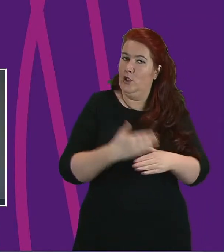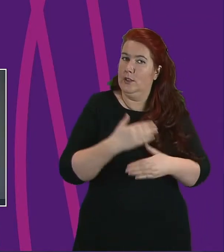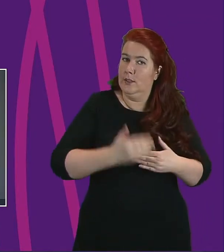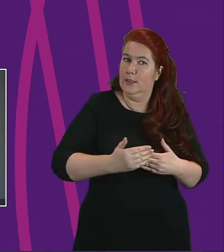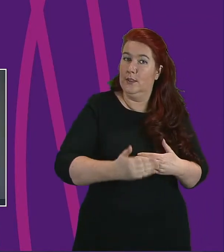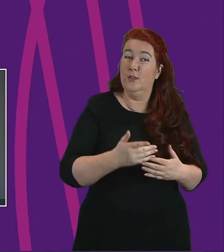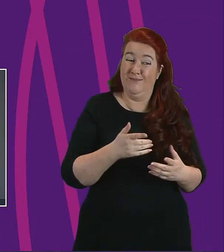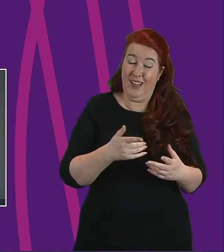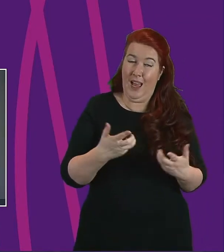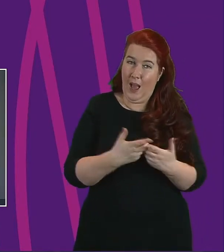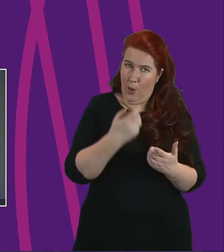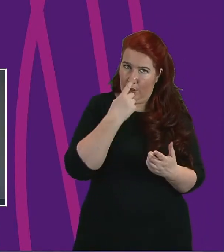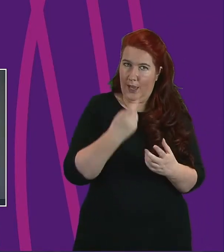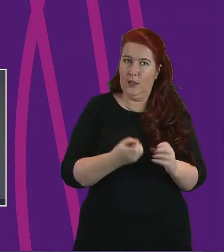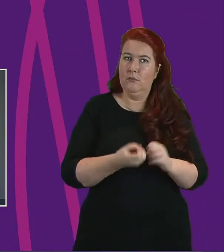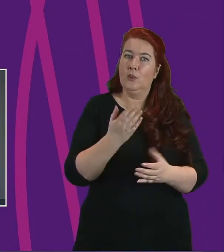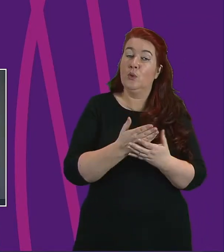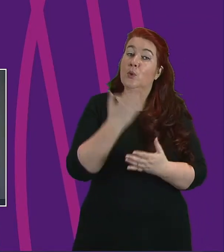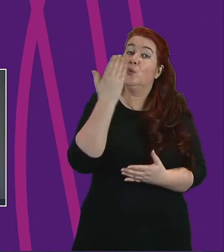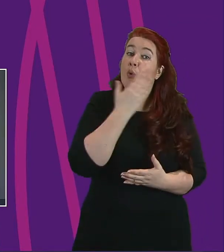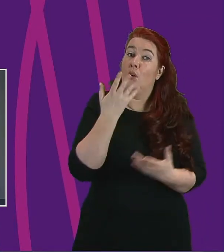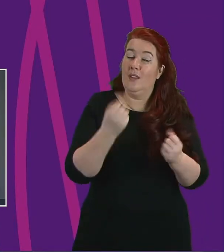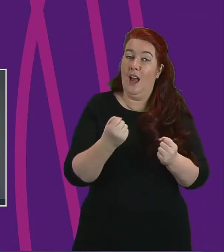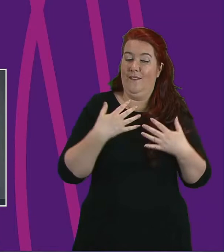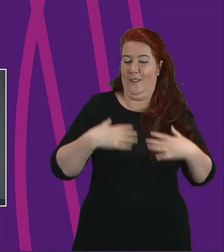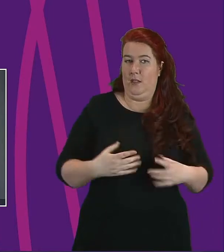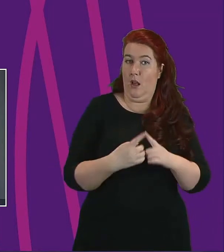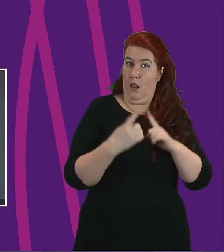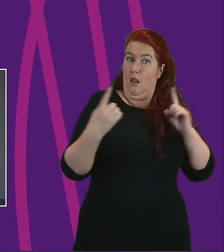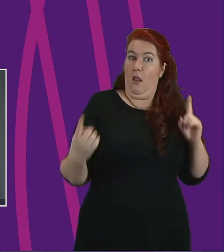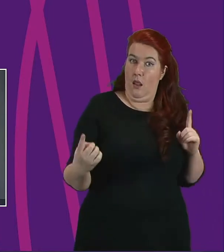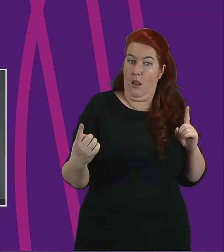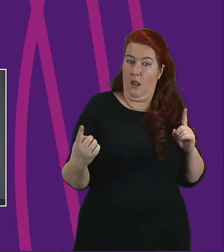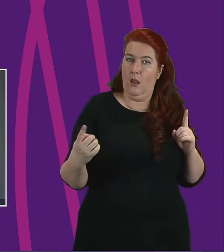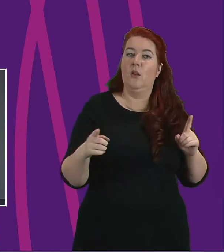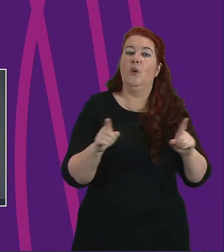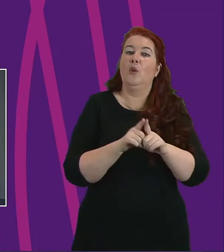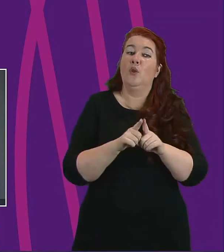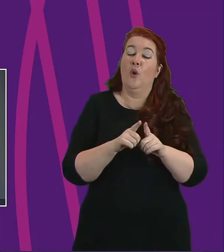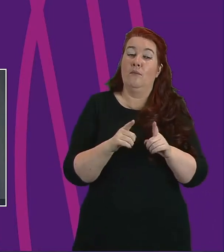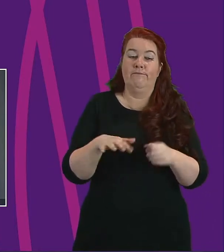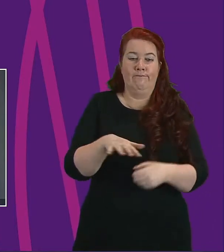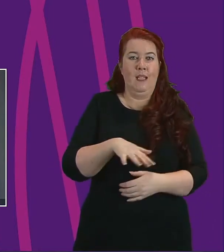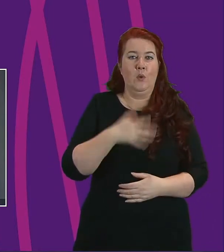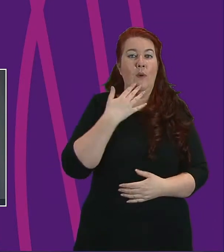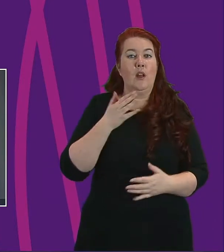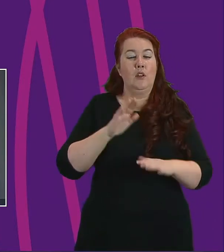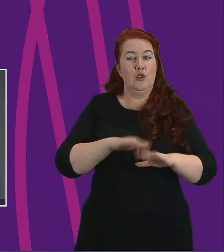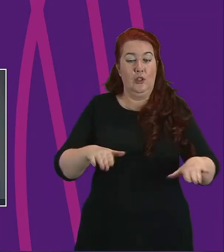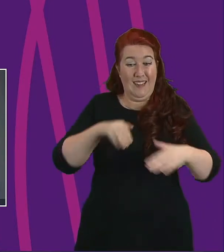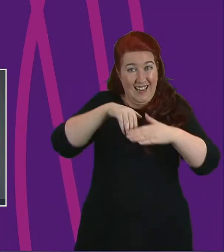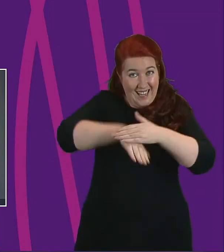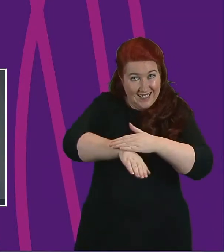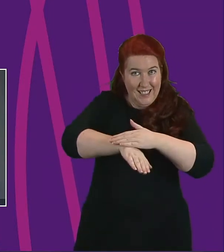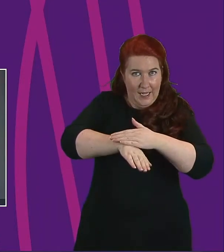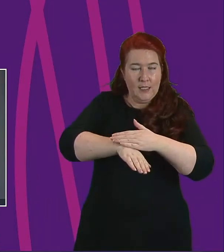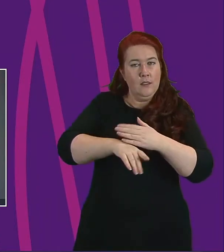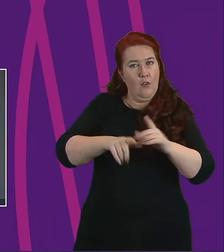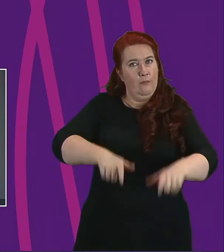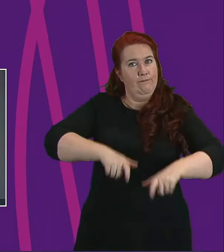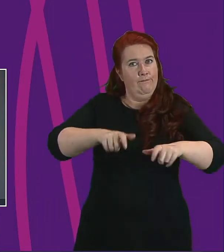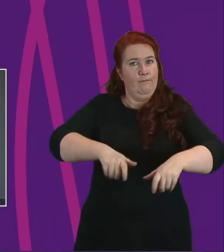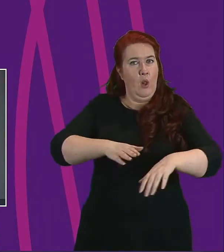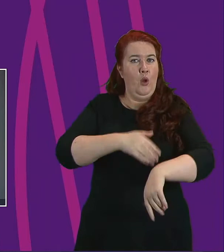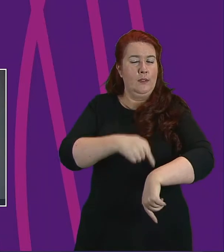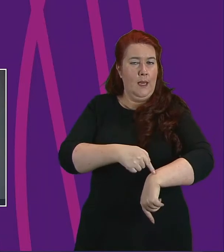physical distancing guidance in schools and situations where children are indoors for extended periods of time. It